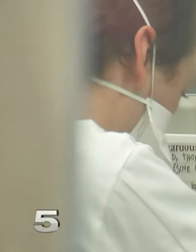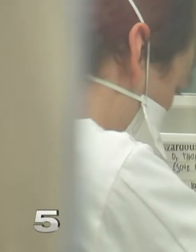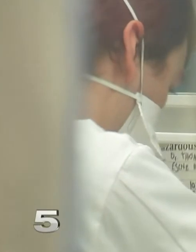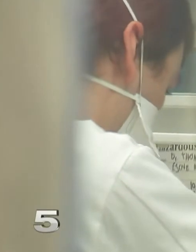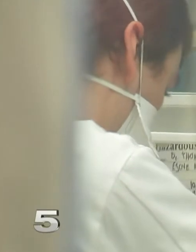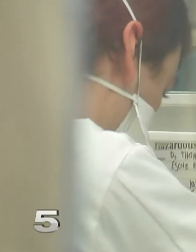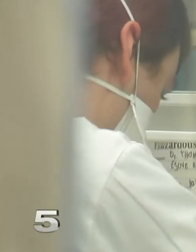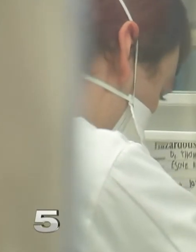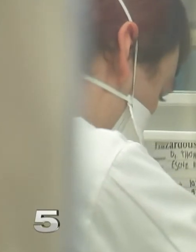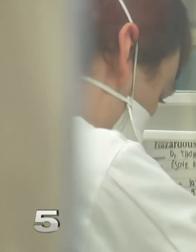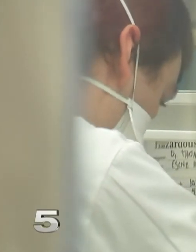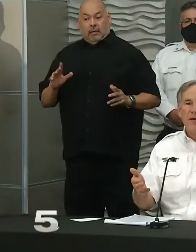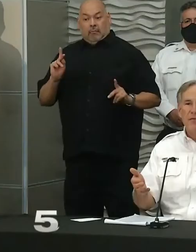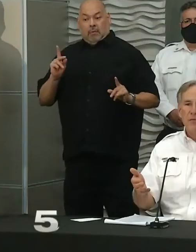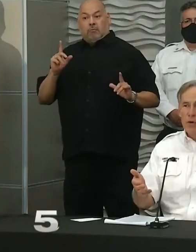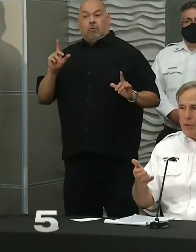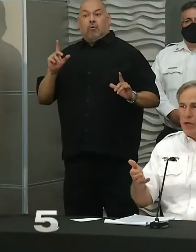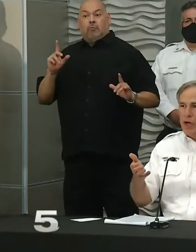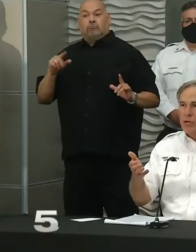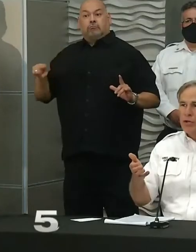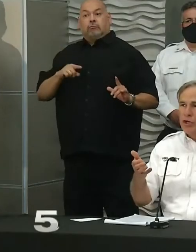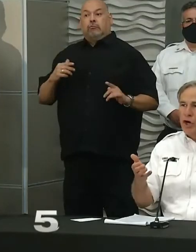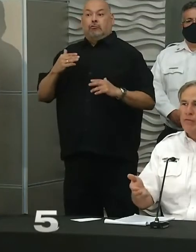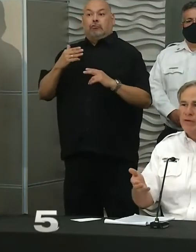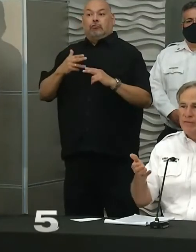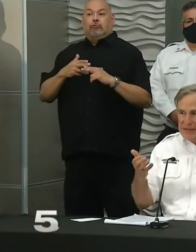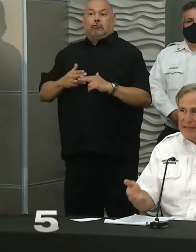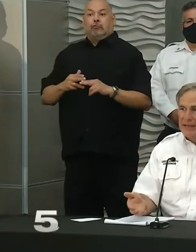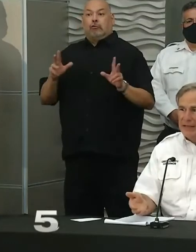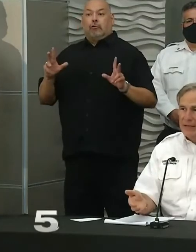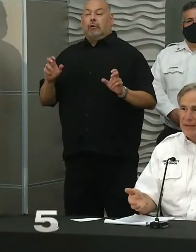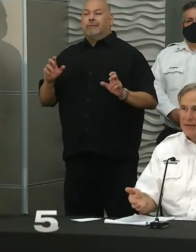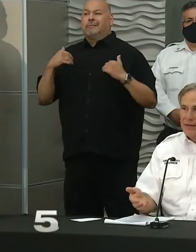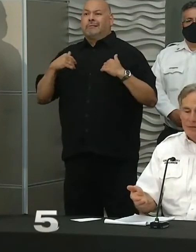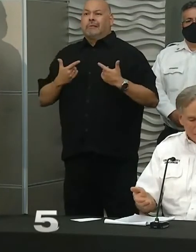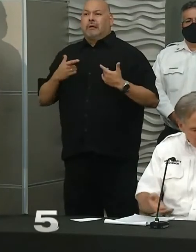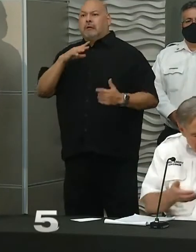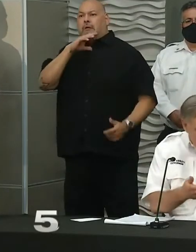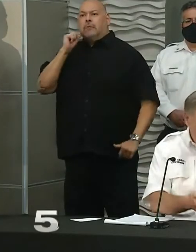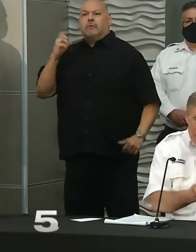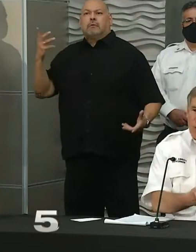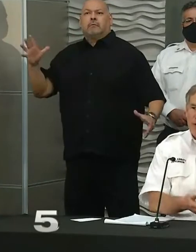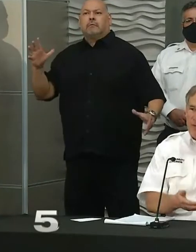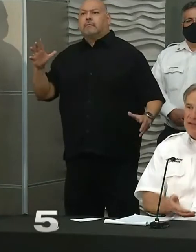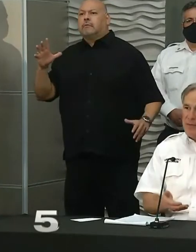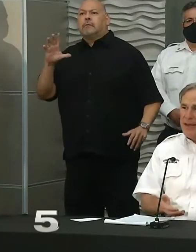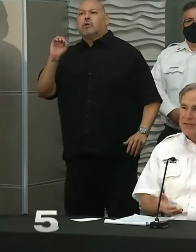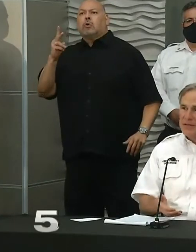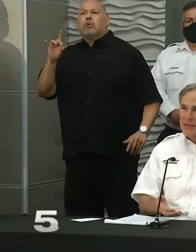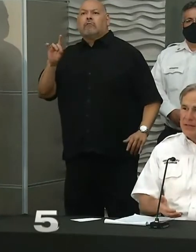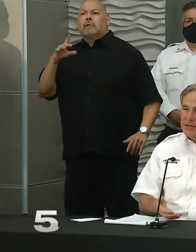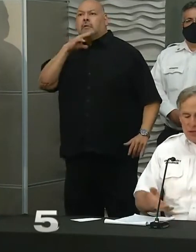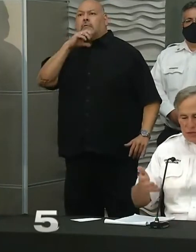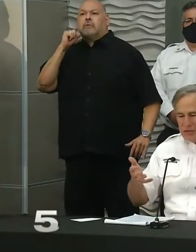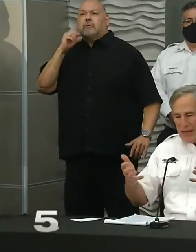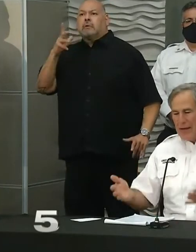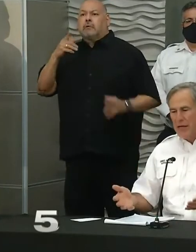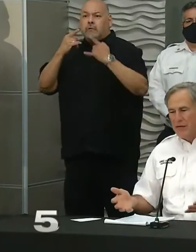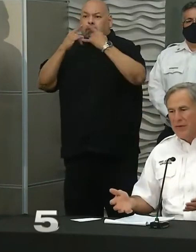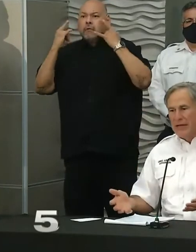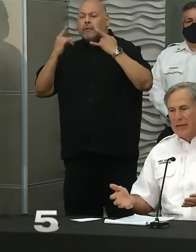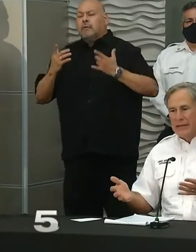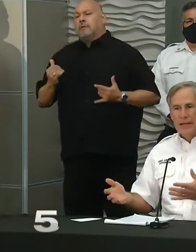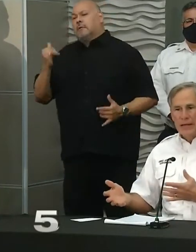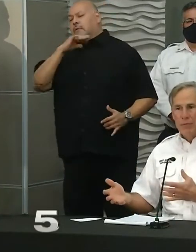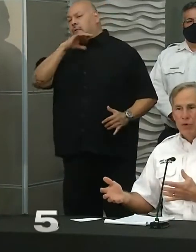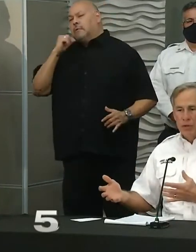say, people have what we call COVID fatigue. They're tired of wearing a face mask. They're tired